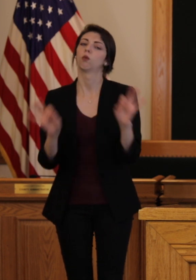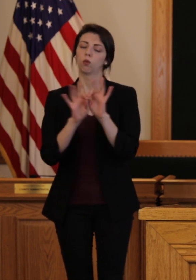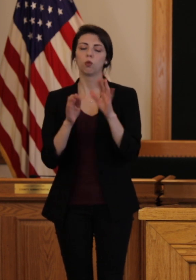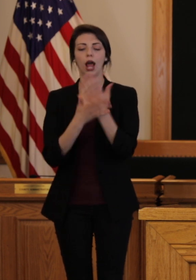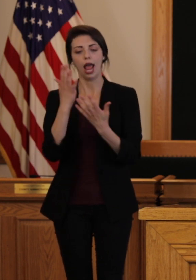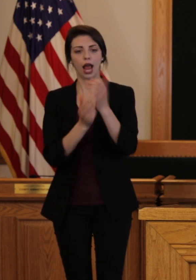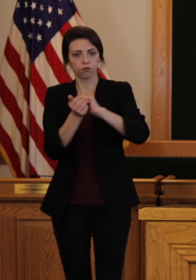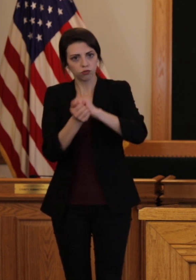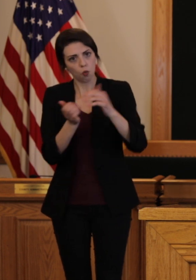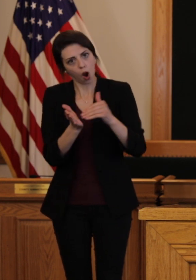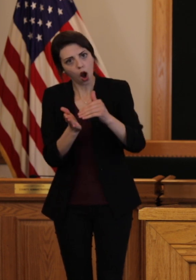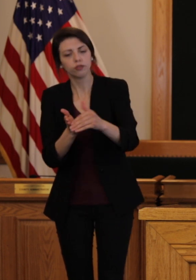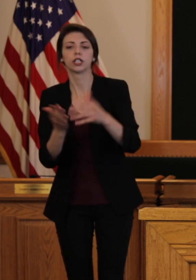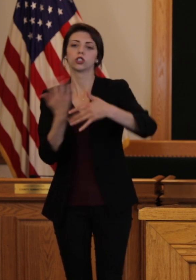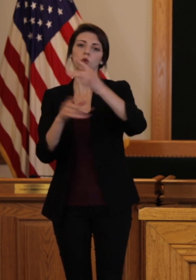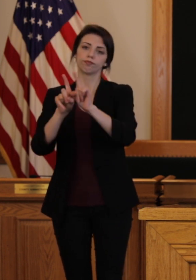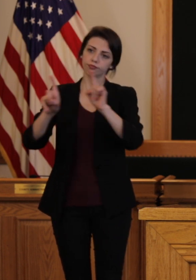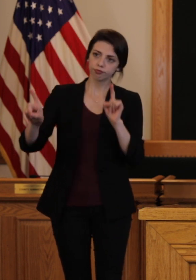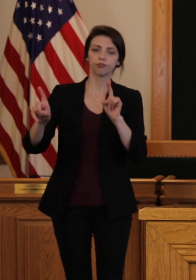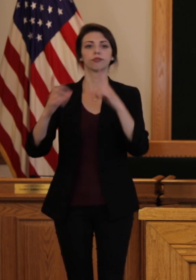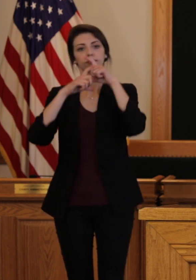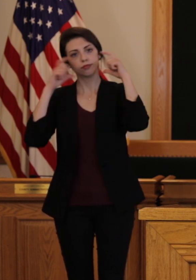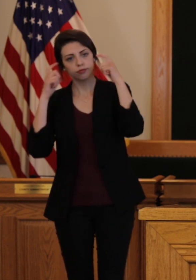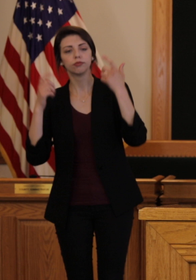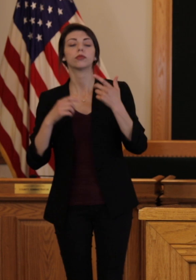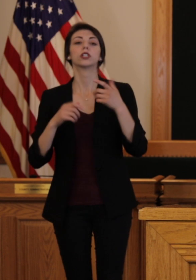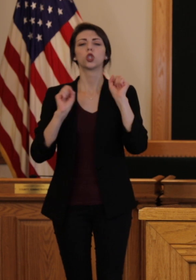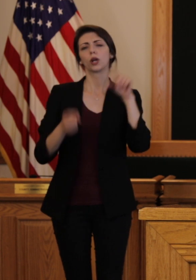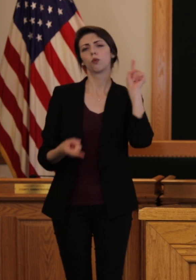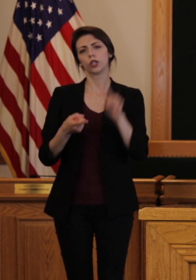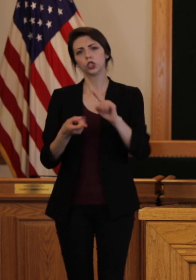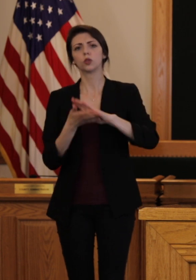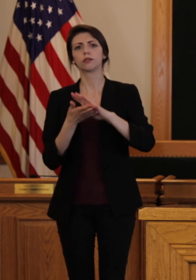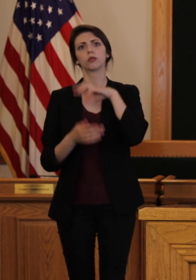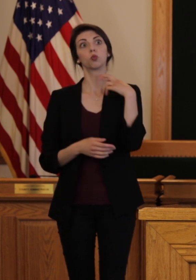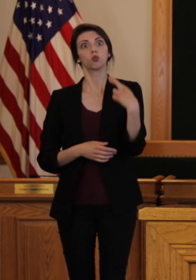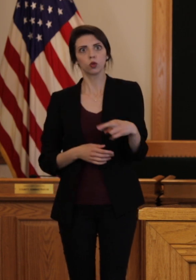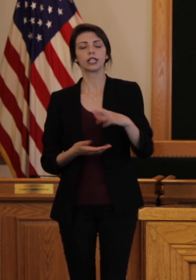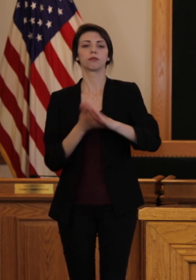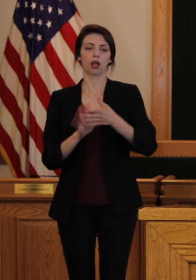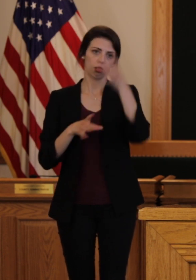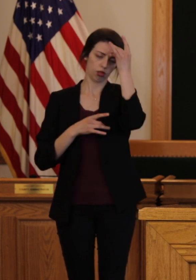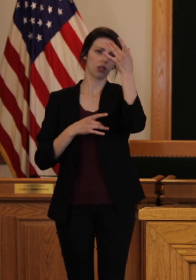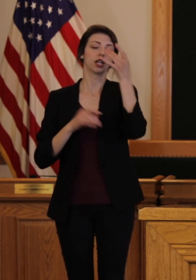social distancing, and face masking to reduce the risk of getting disease and help to keep the reopening